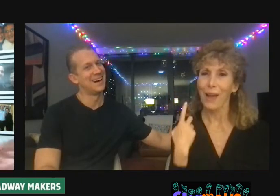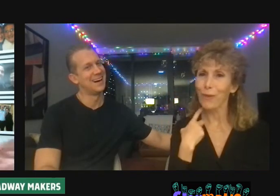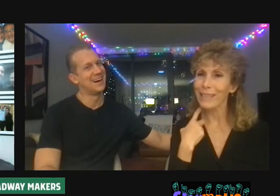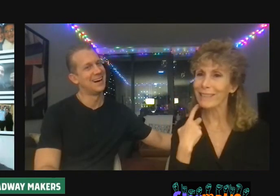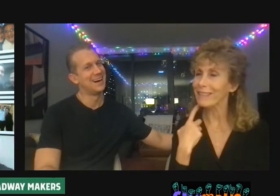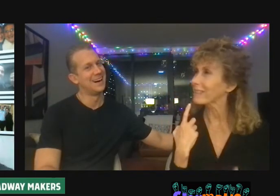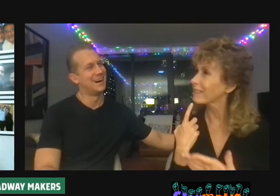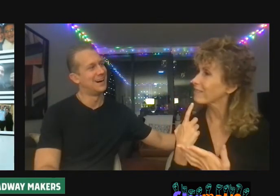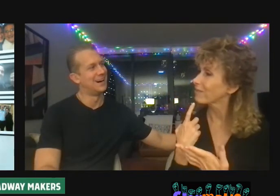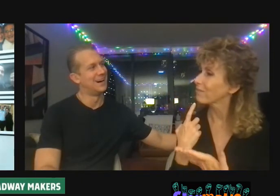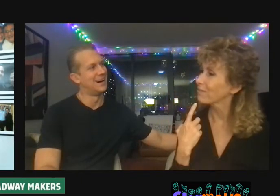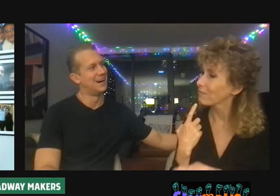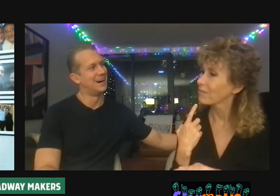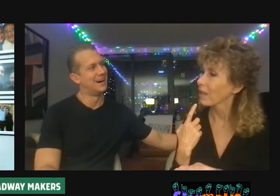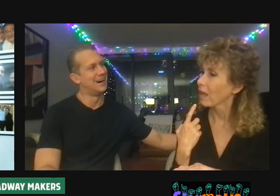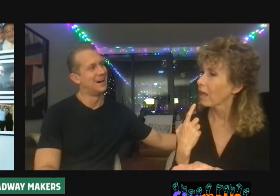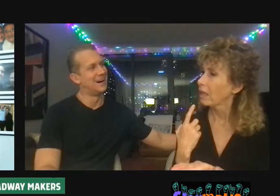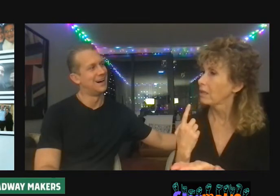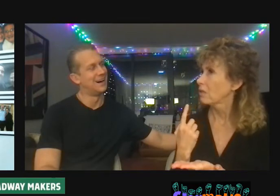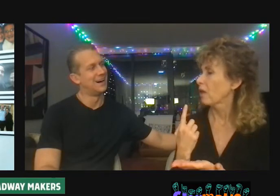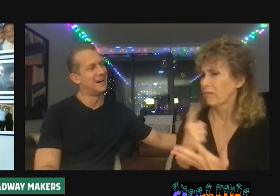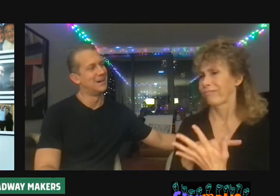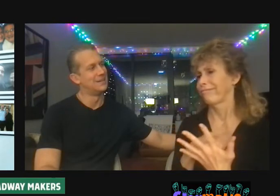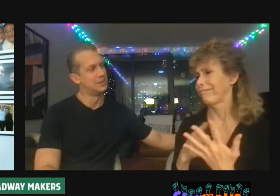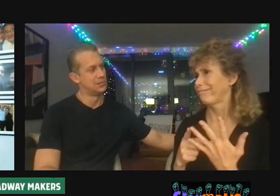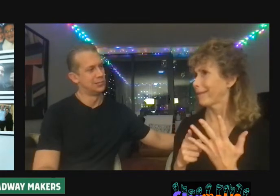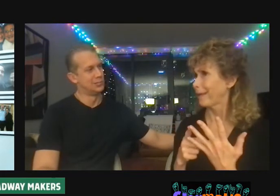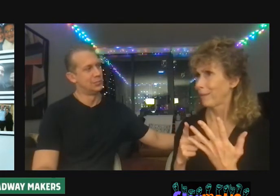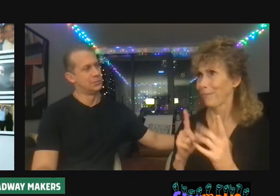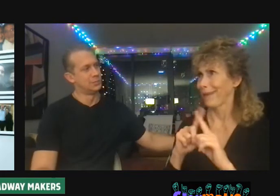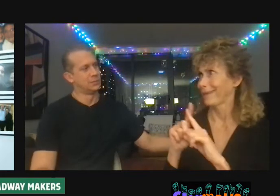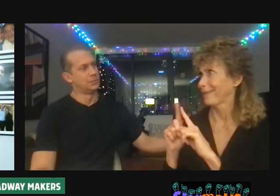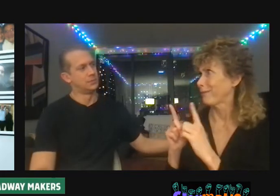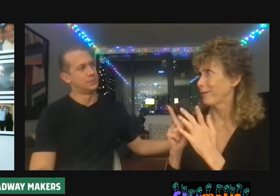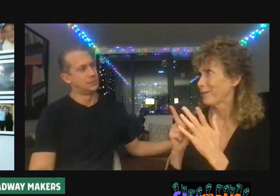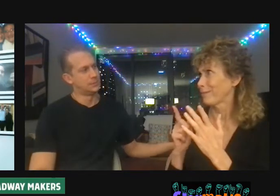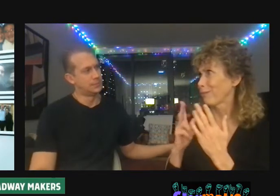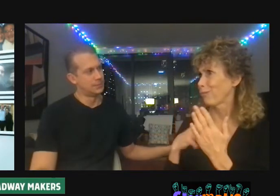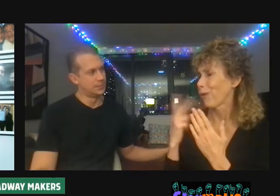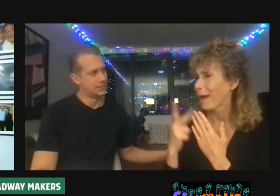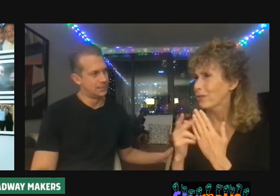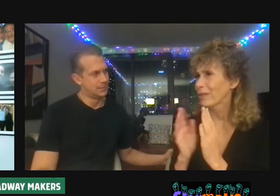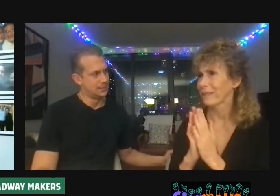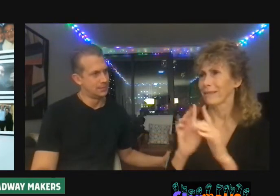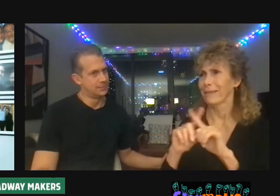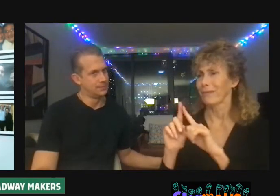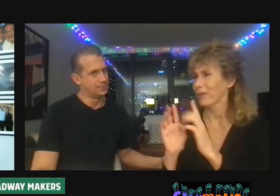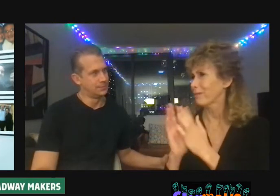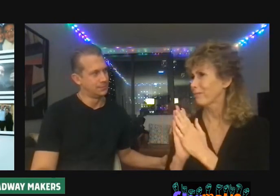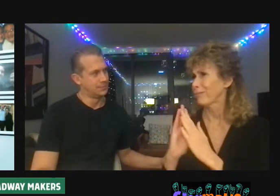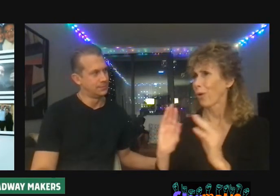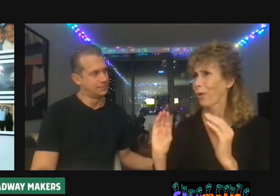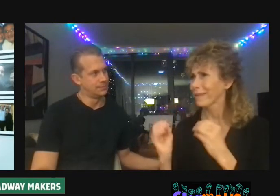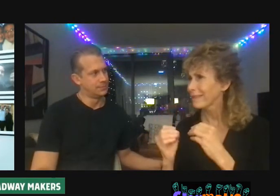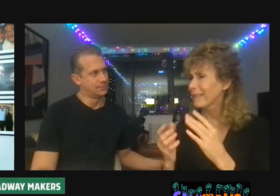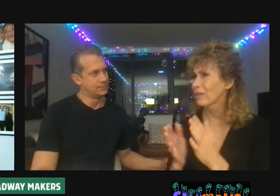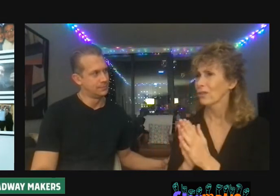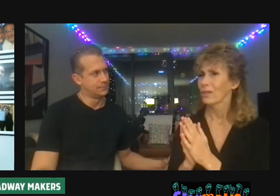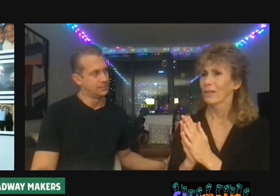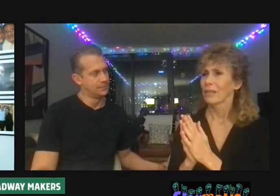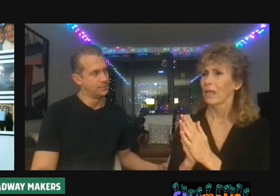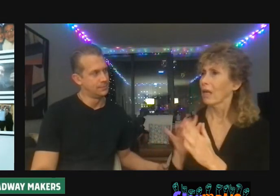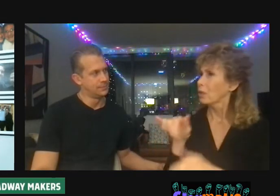among the many projects that you do and organizations that you're affiliated with, you